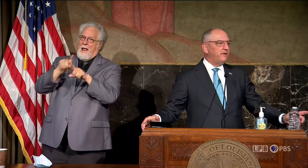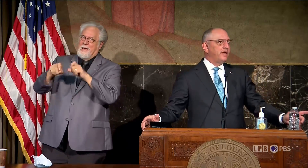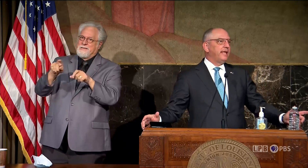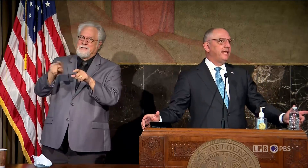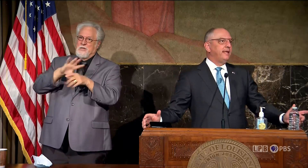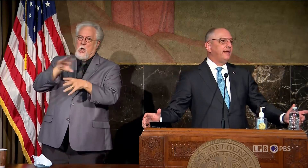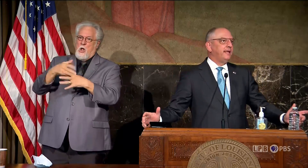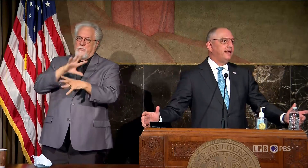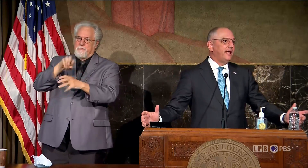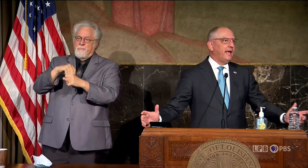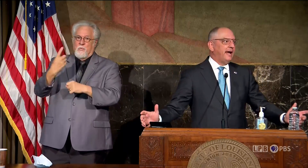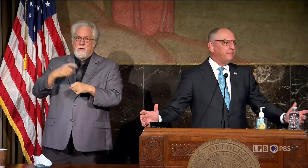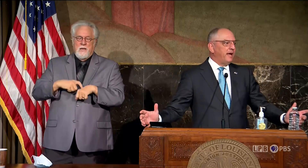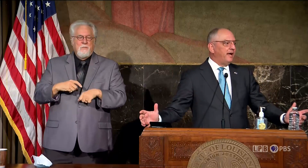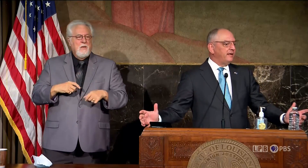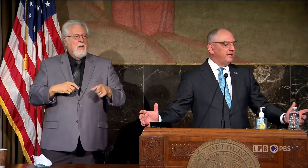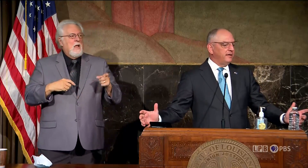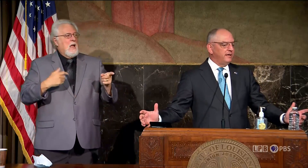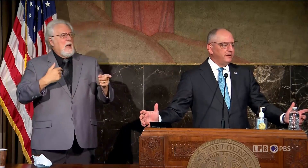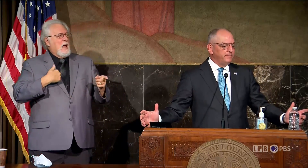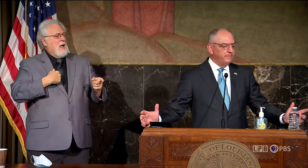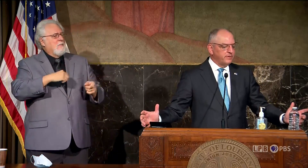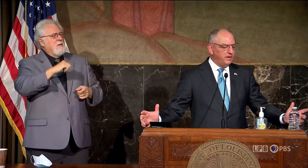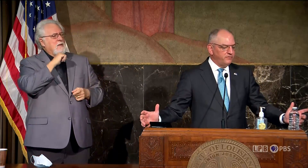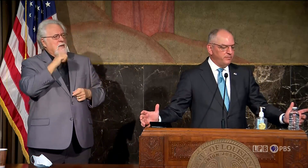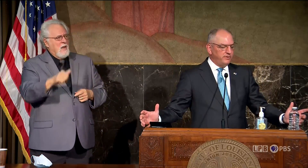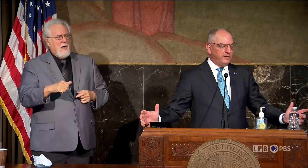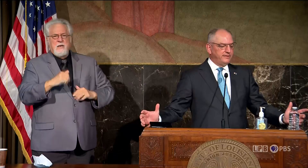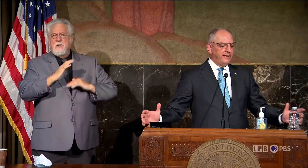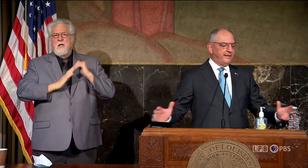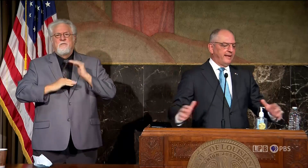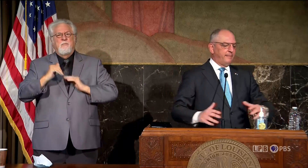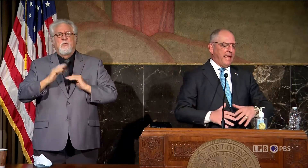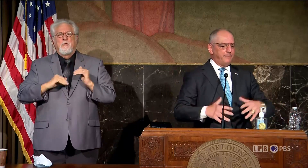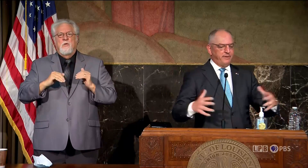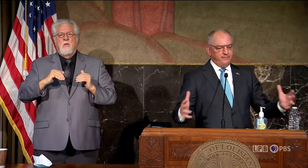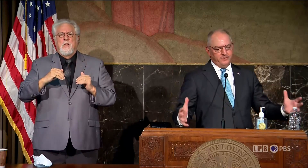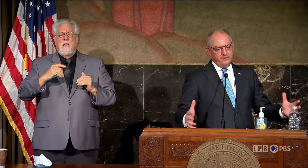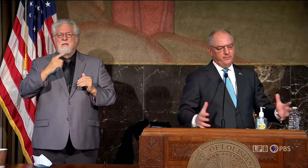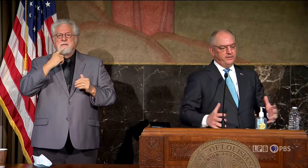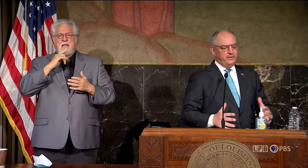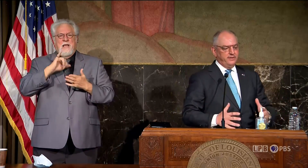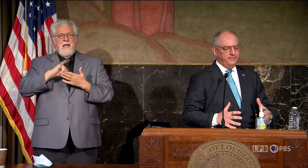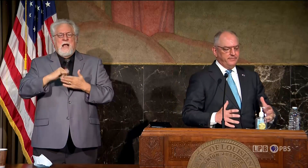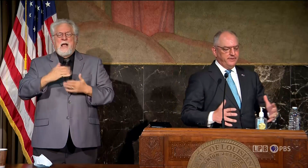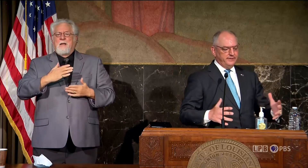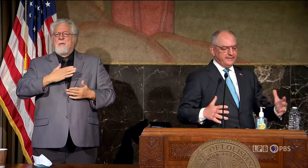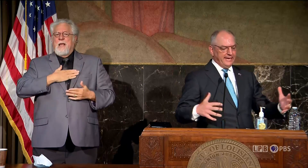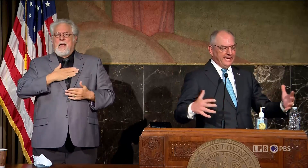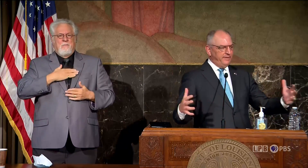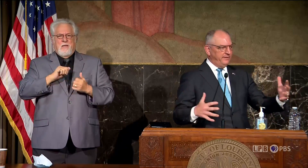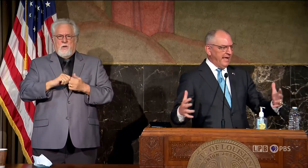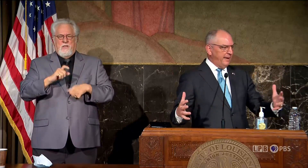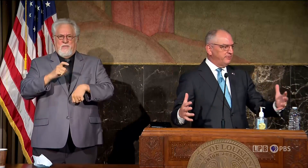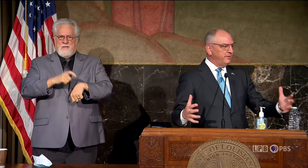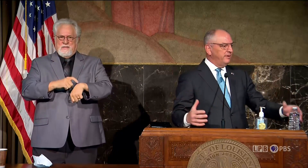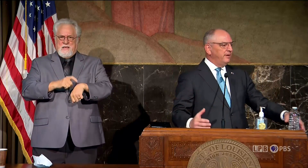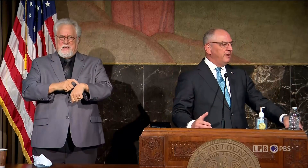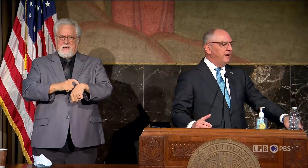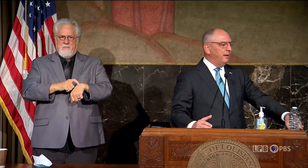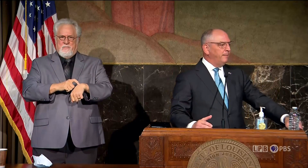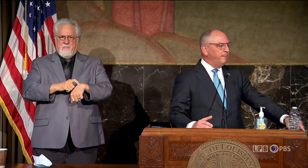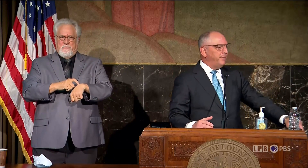First of all, I'm not comfortable in saying that I'm happy with the